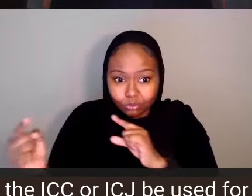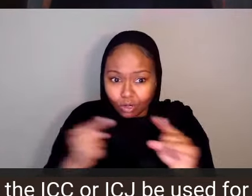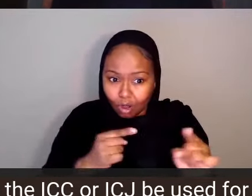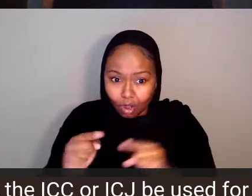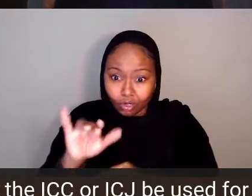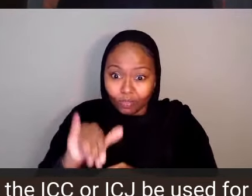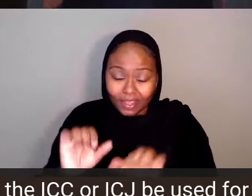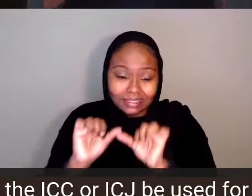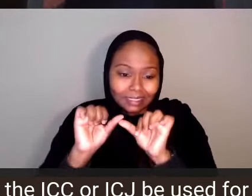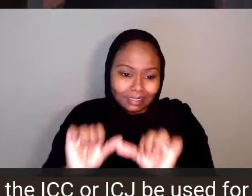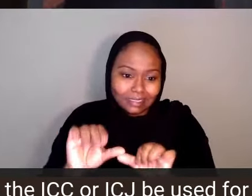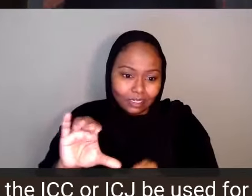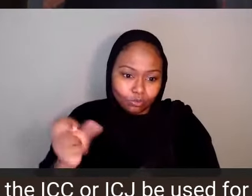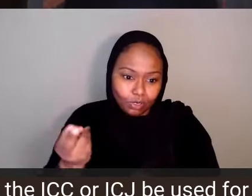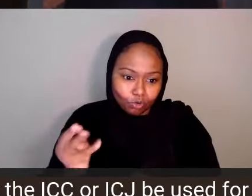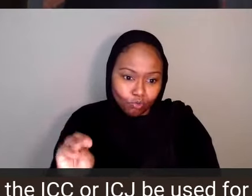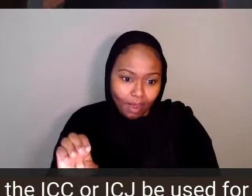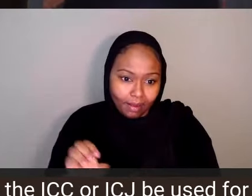crime.